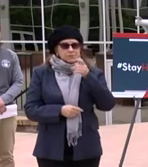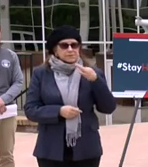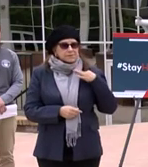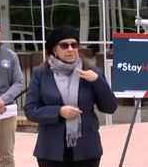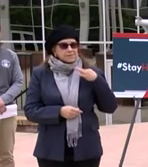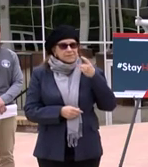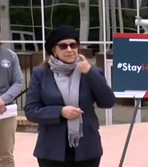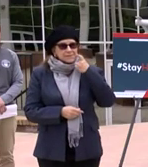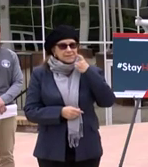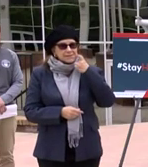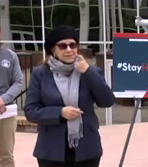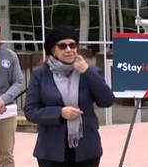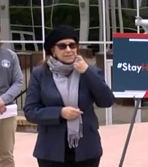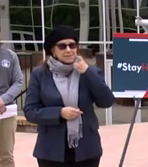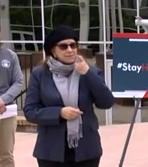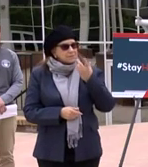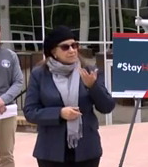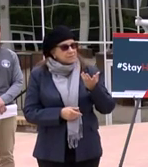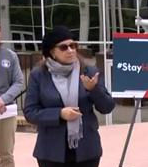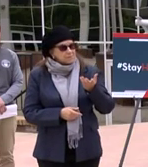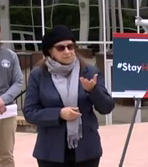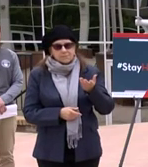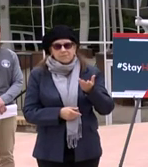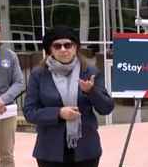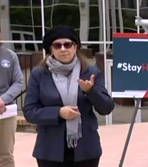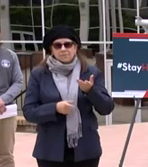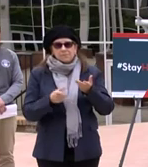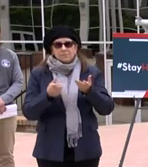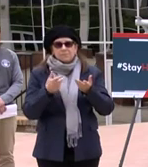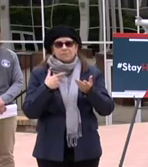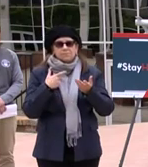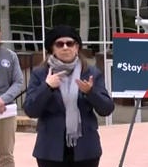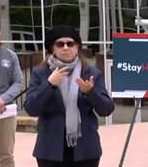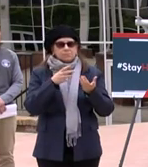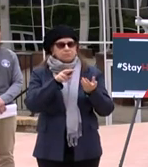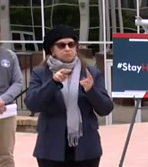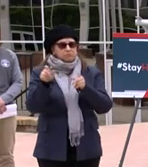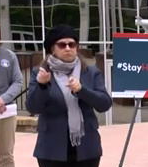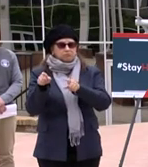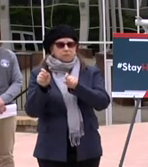procedures are for them as well. But please go to our website,